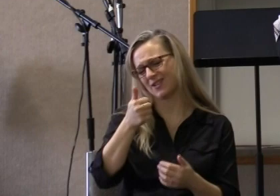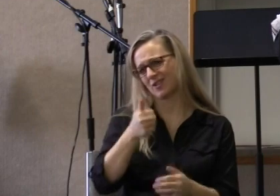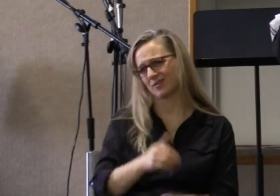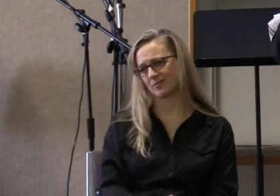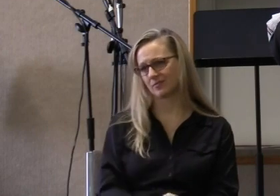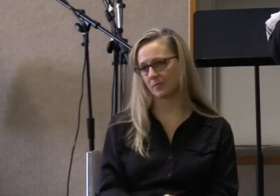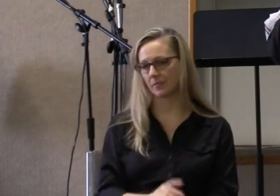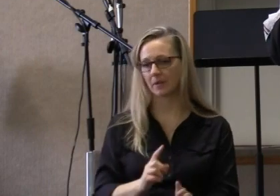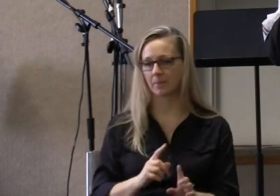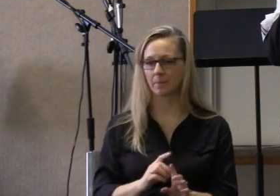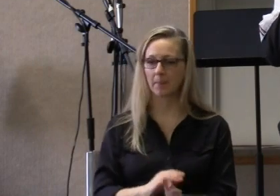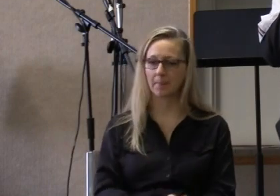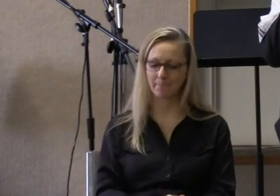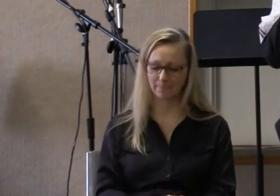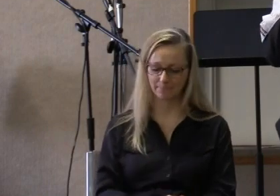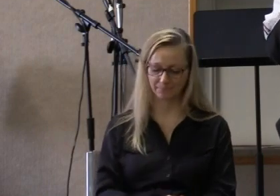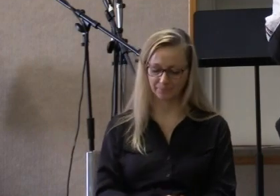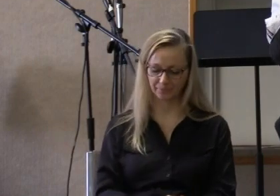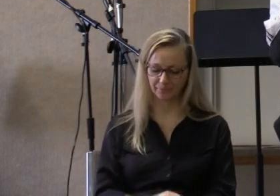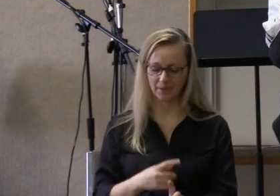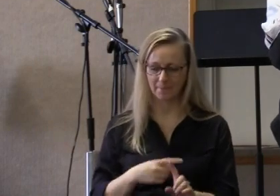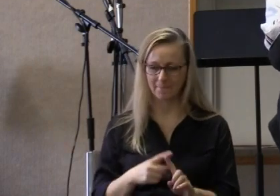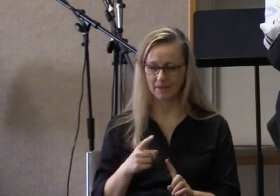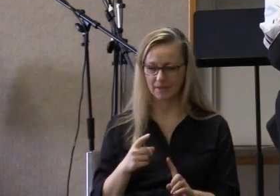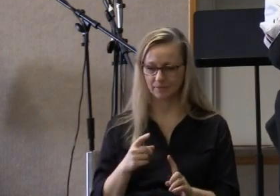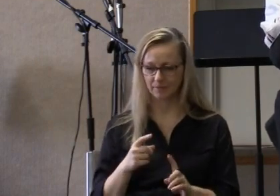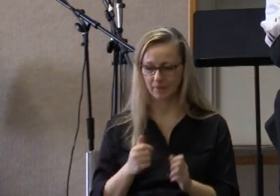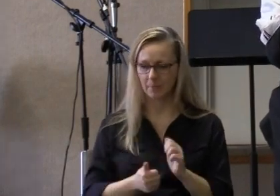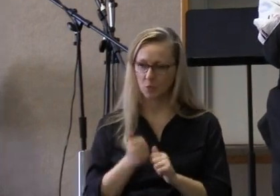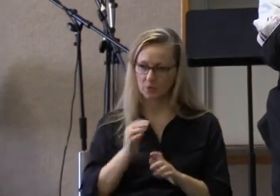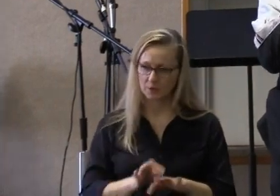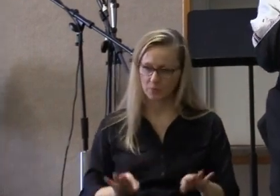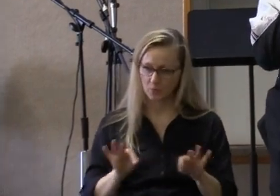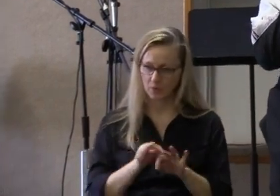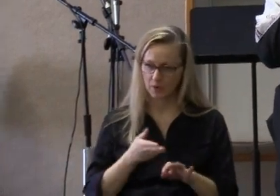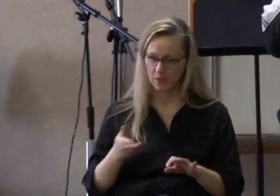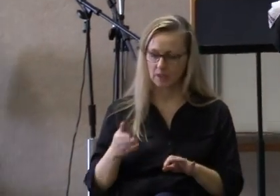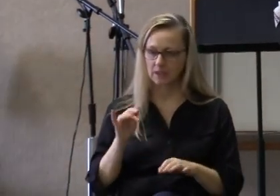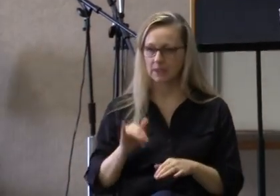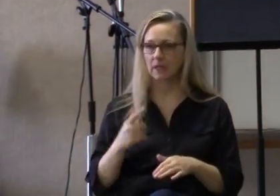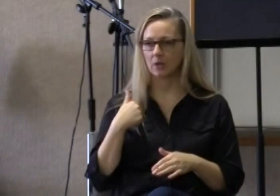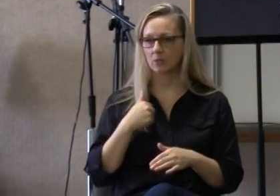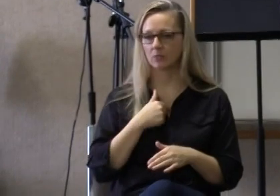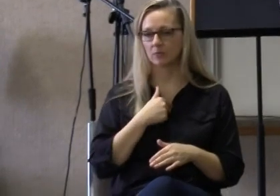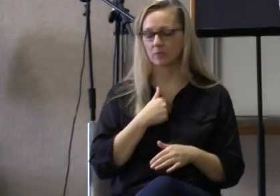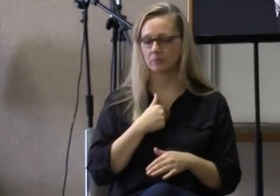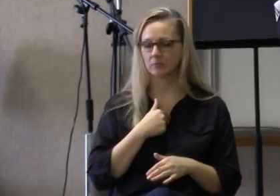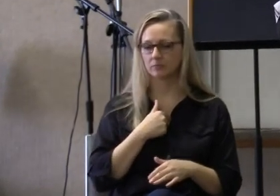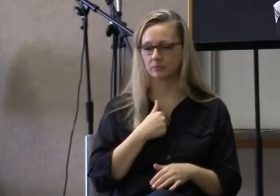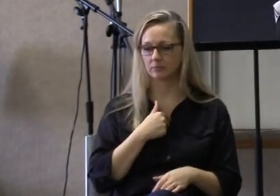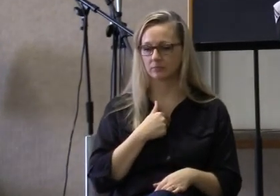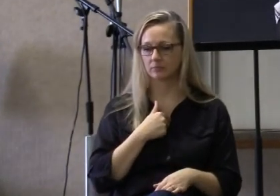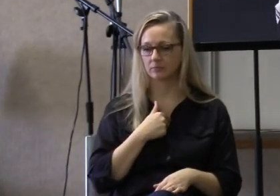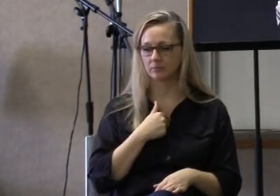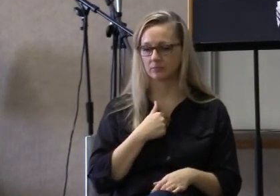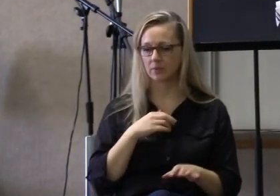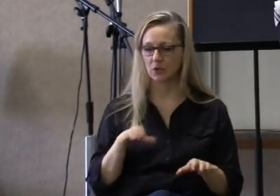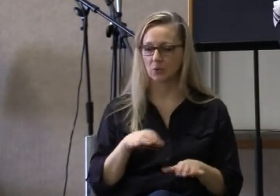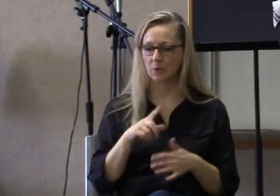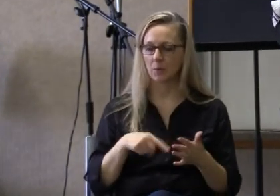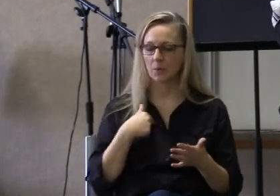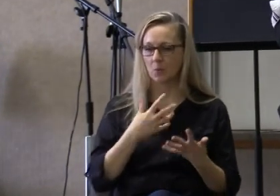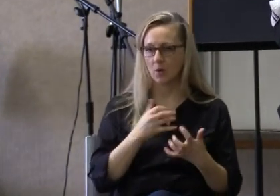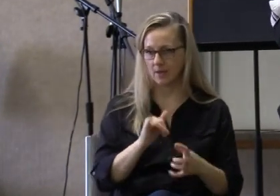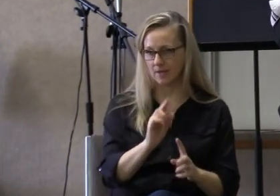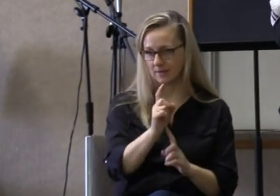not the most important consideration. What is important is that we're doing what we want. Think about it for